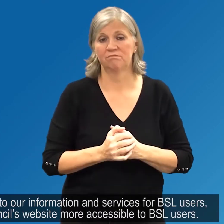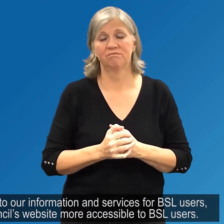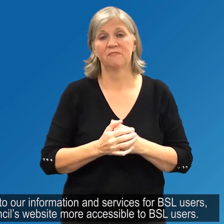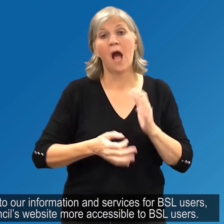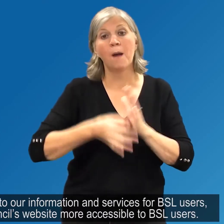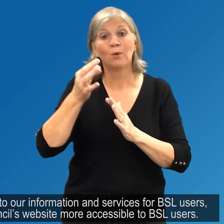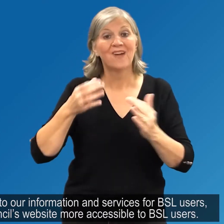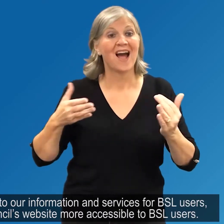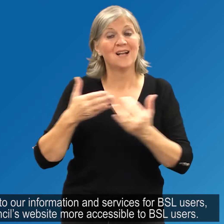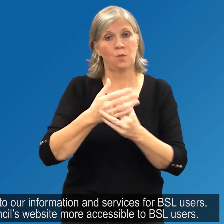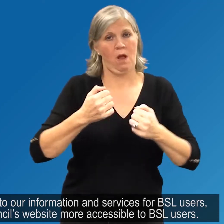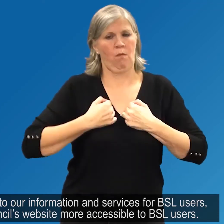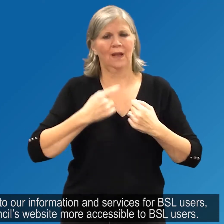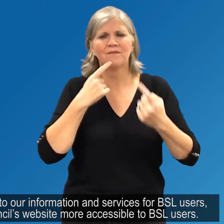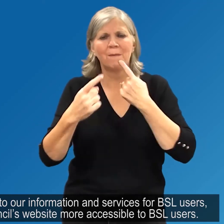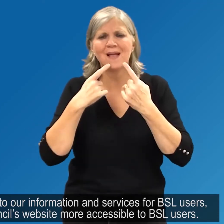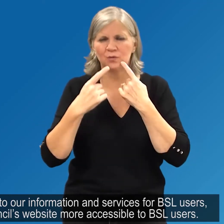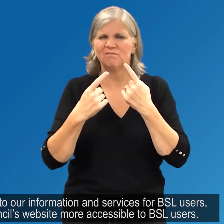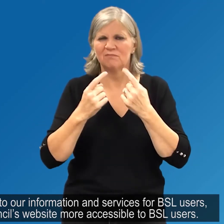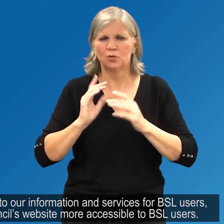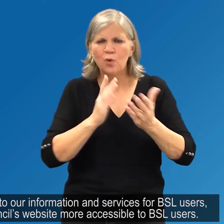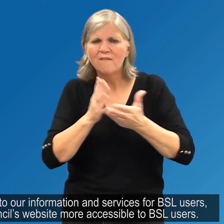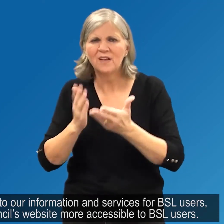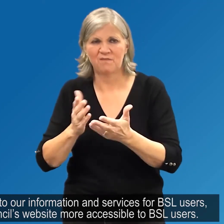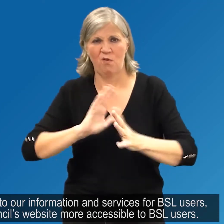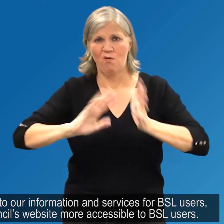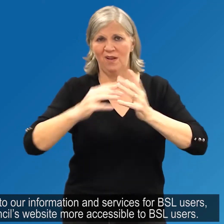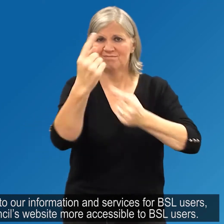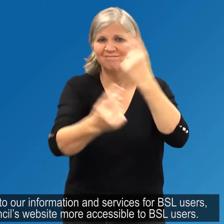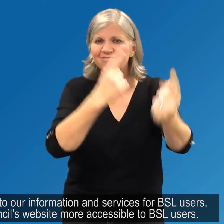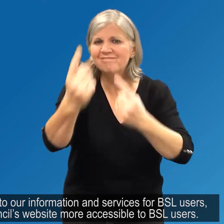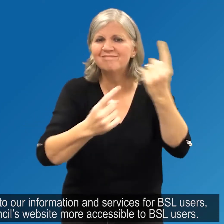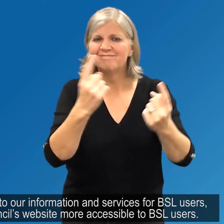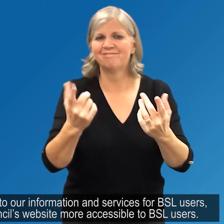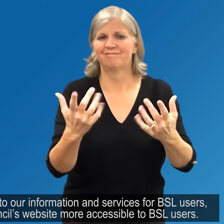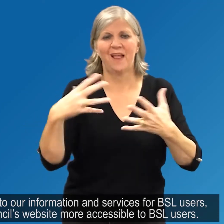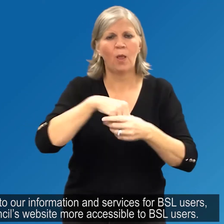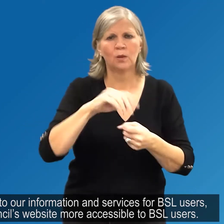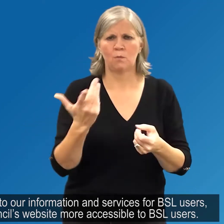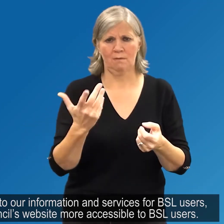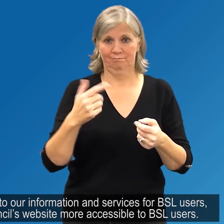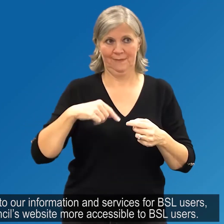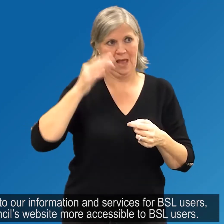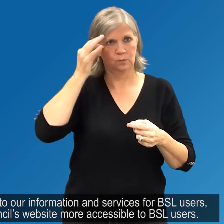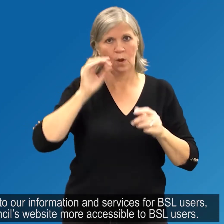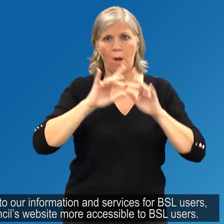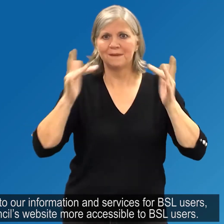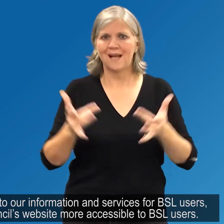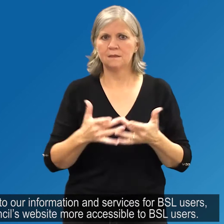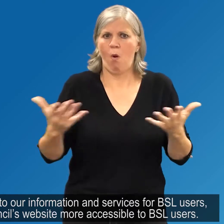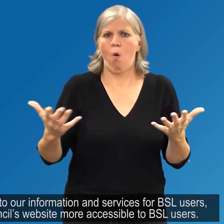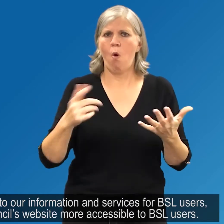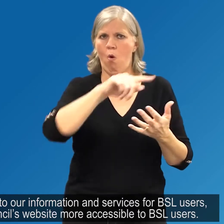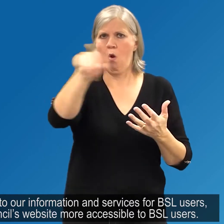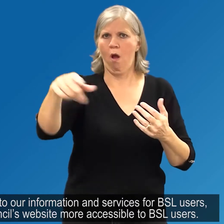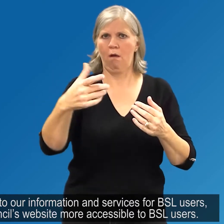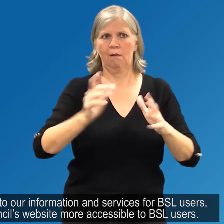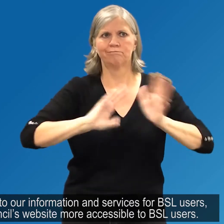Action 2. Improve access to our information and services for BSL users, including making the Council's website